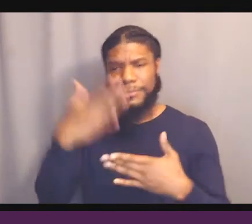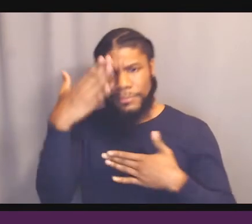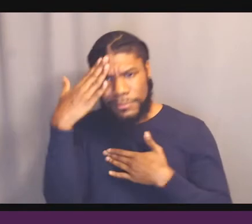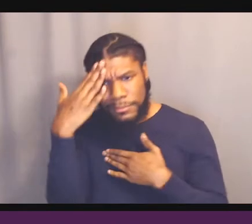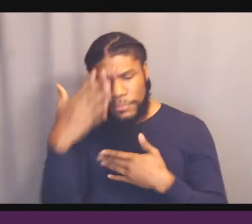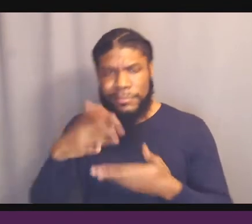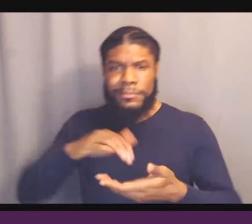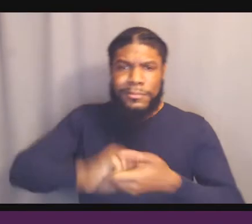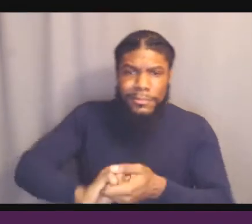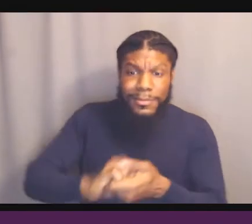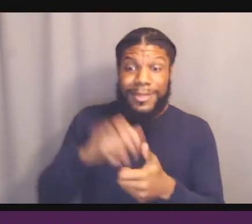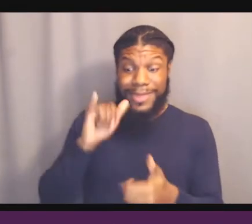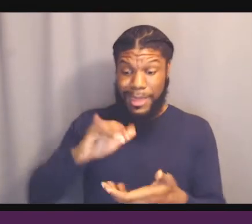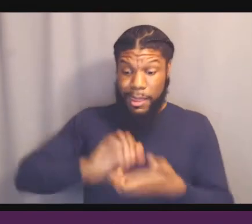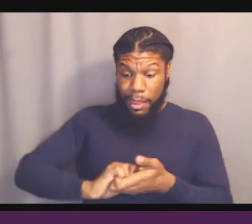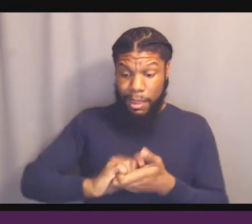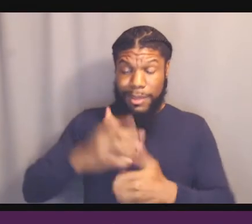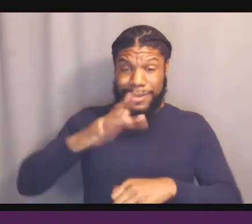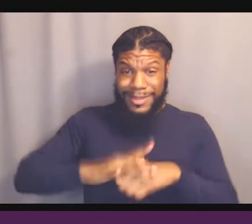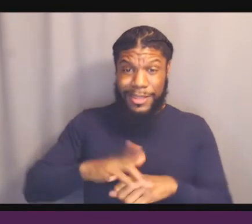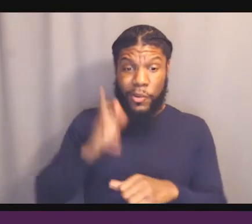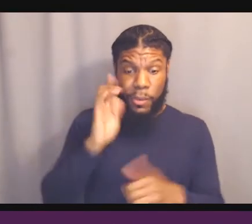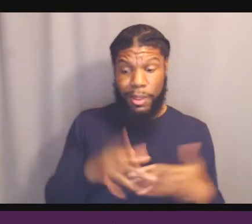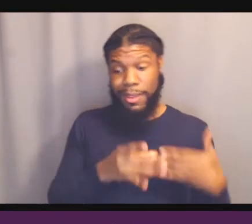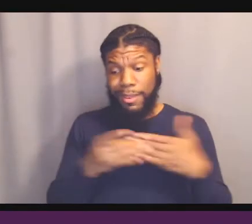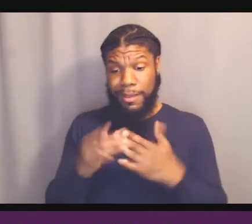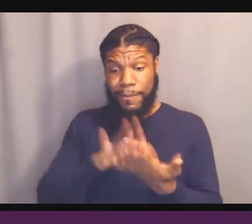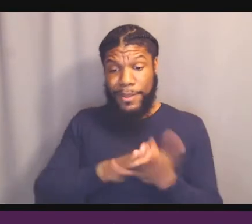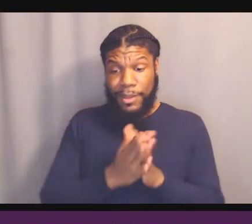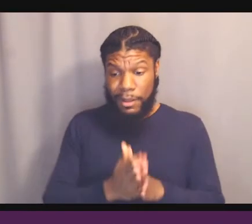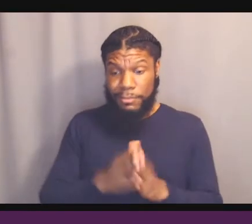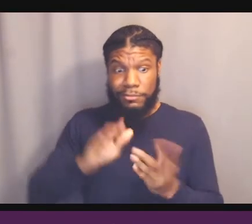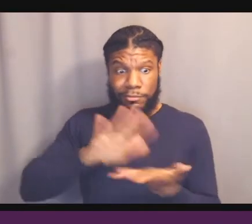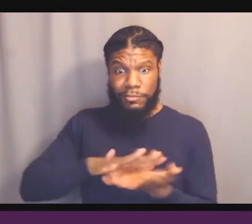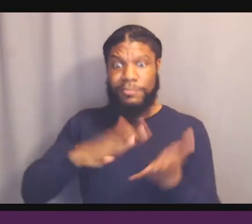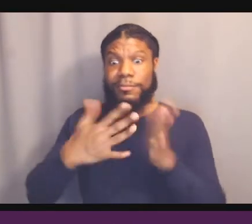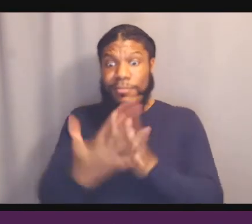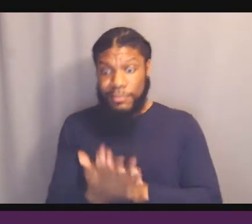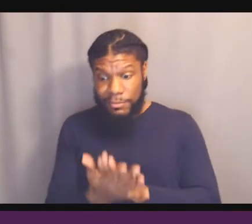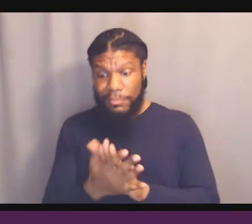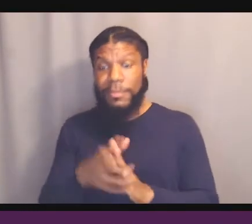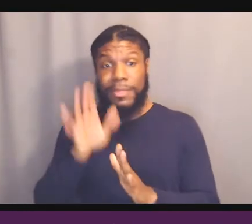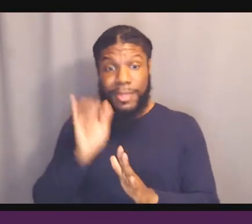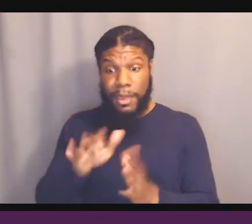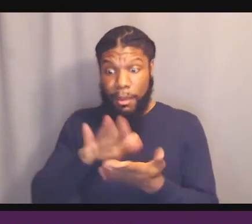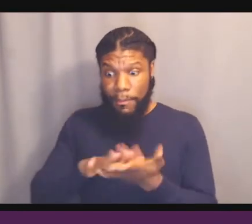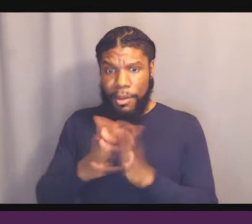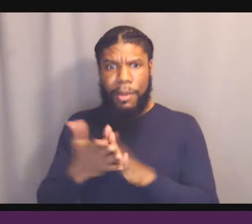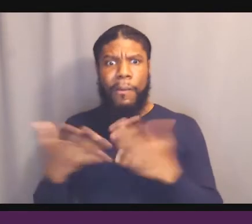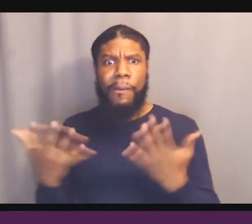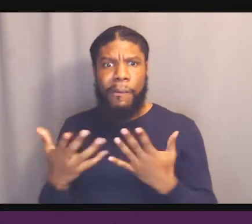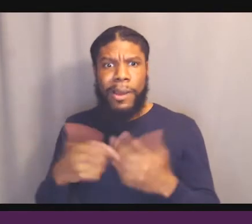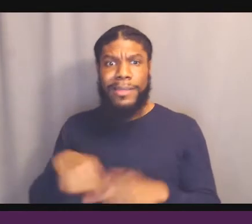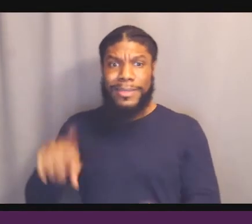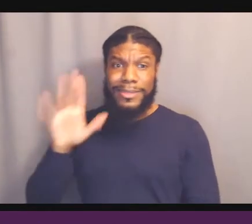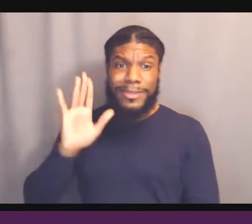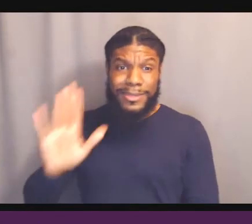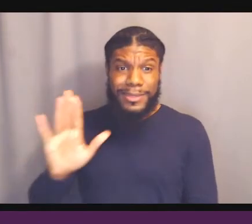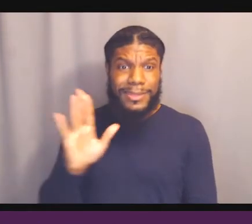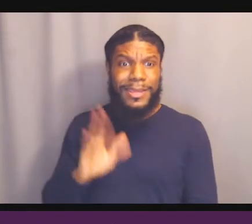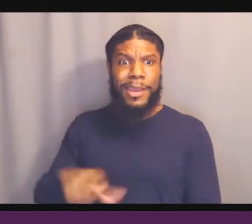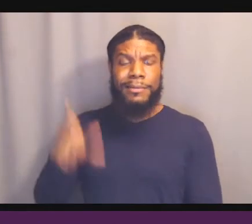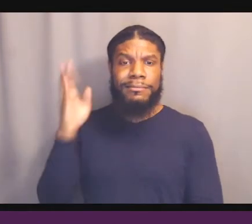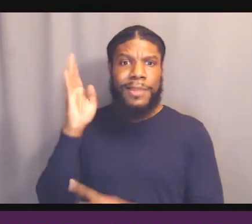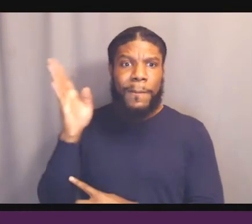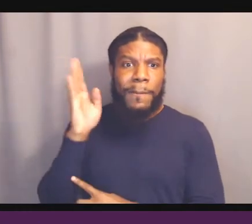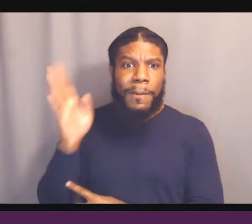the transformation and the transformation's going to lead to the testimony that if it had not been for the Lord, if